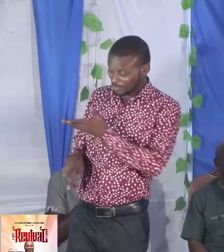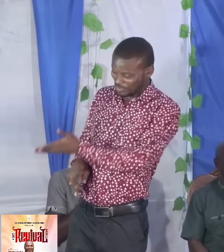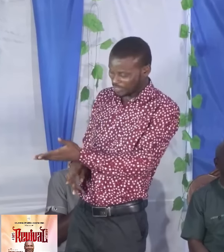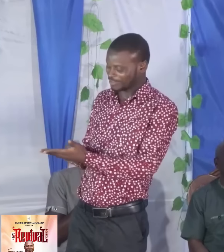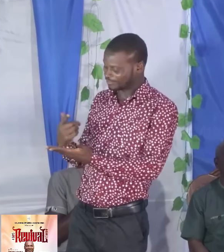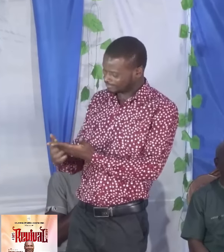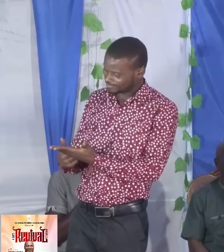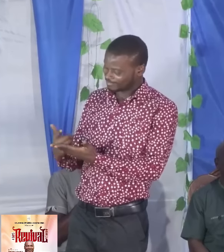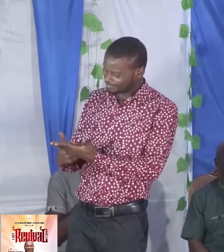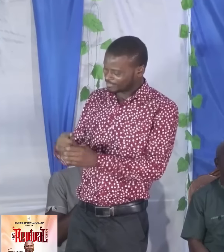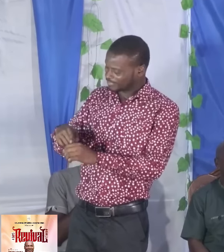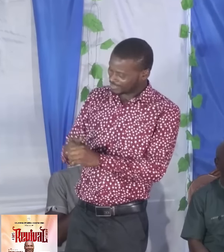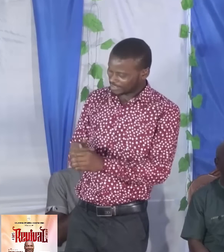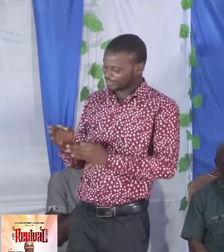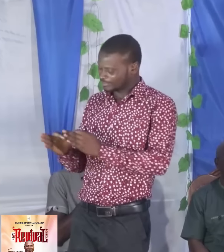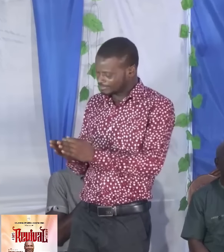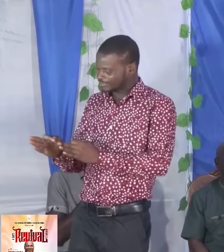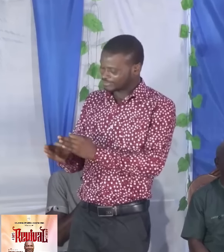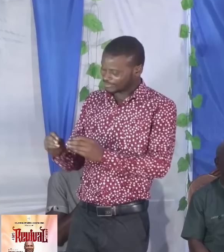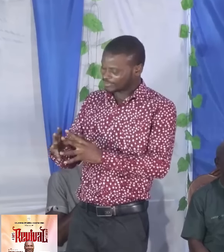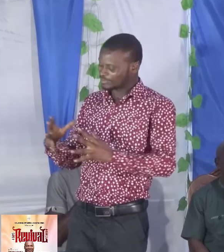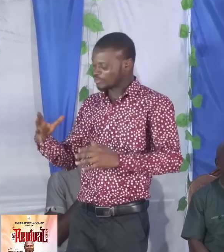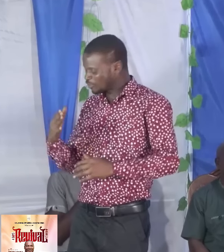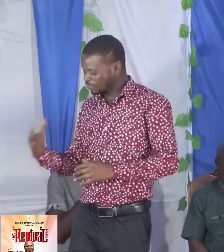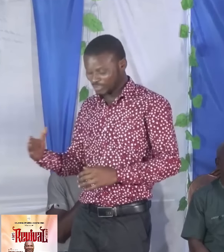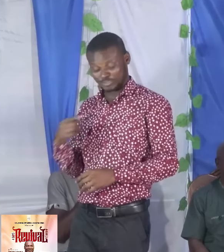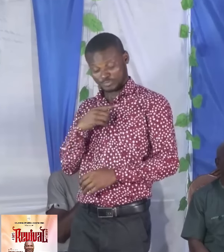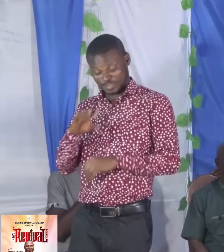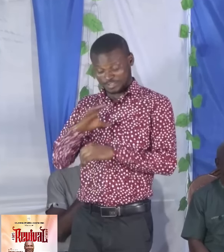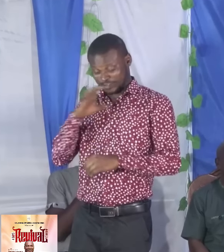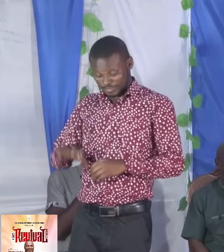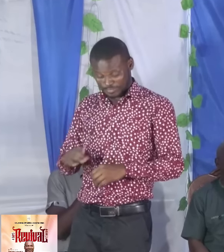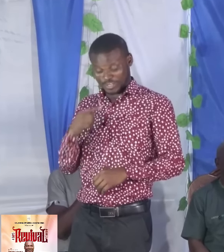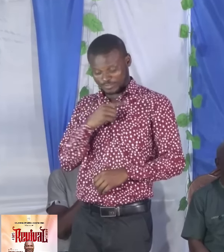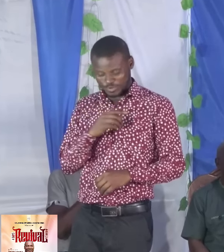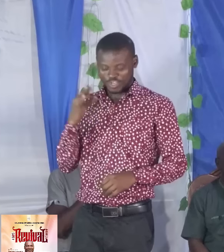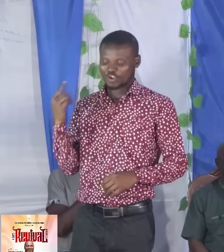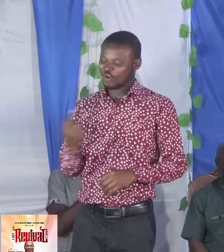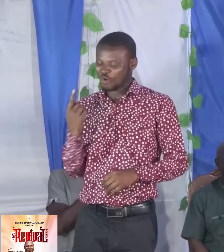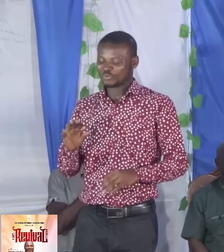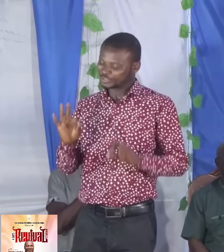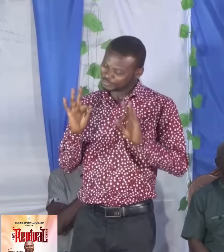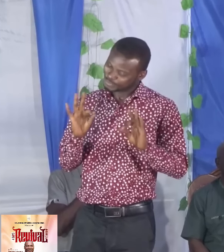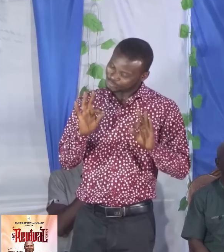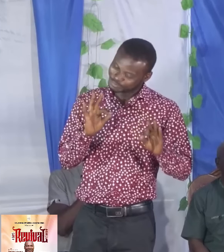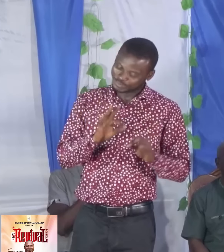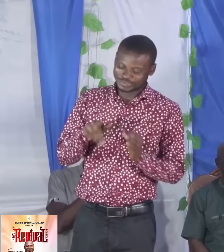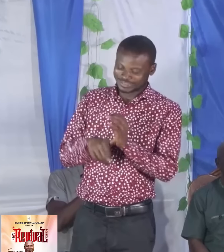pa minimum we abrante no kasa kasa sa afa de won no o preach e chere nkofo na wo